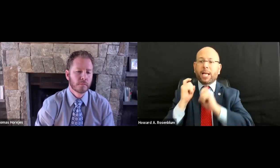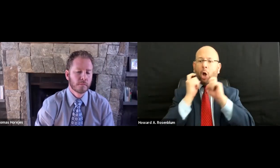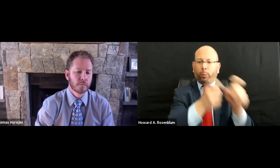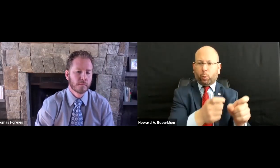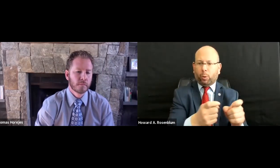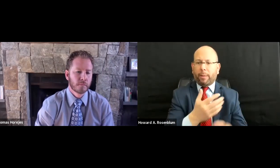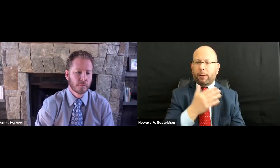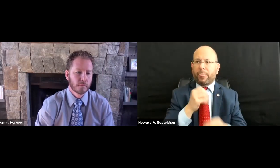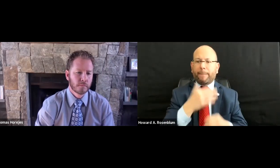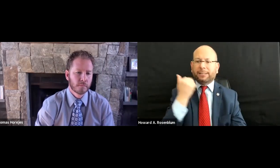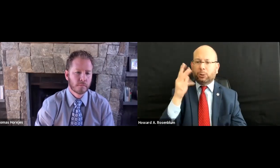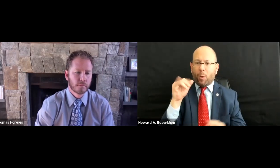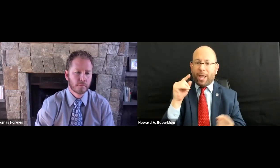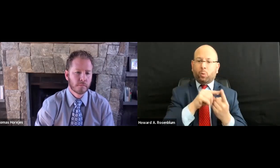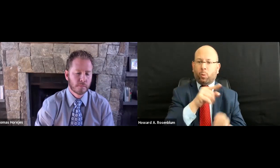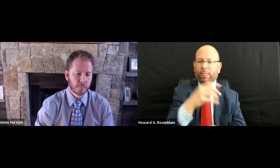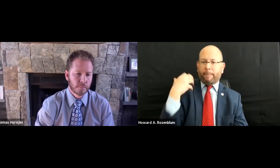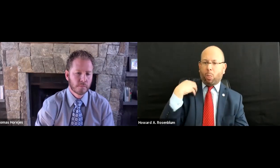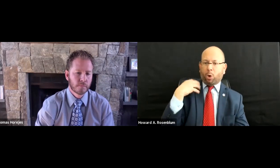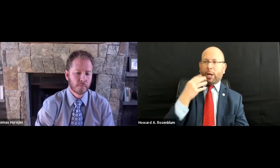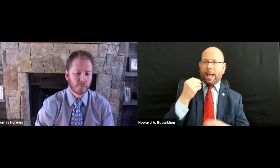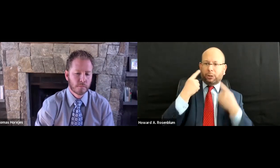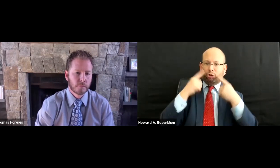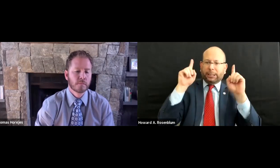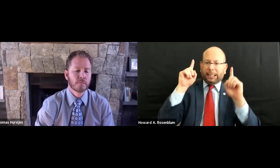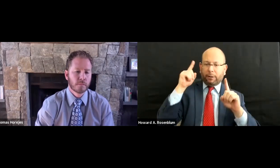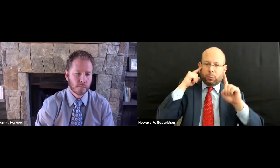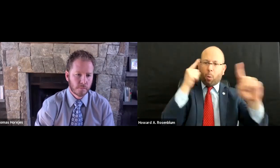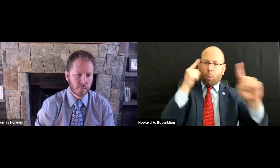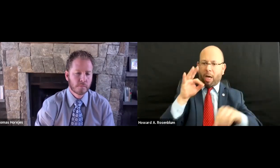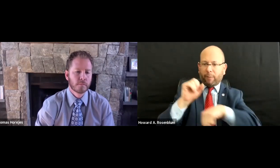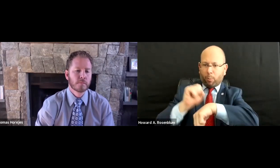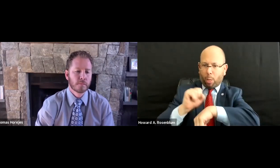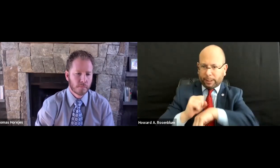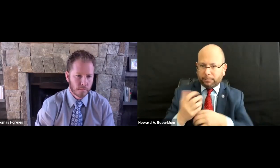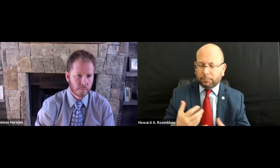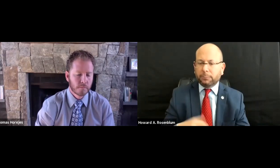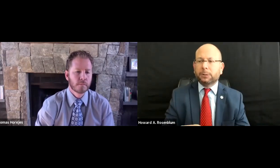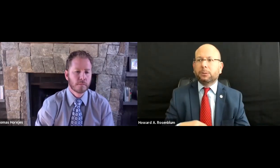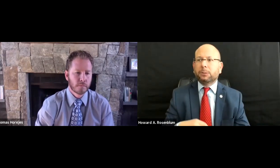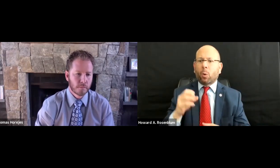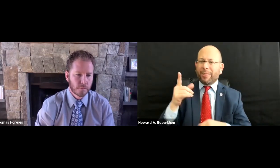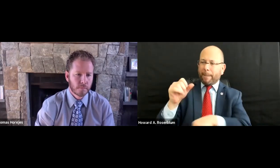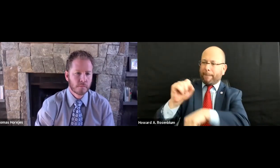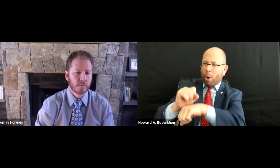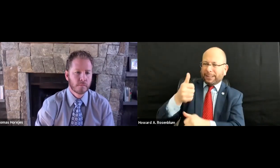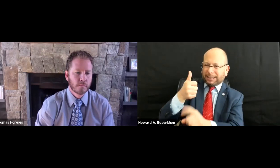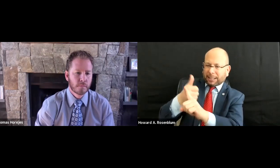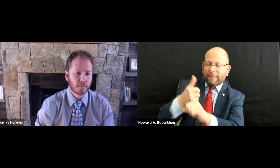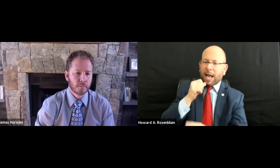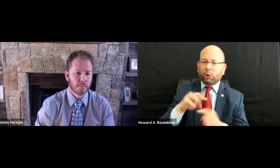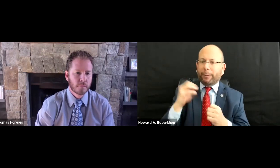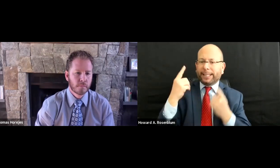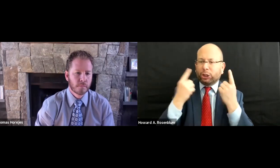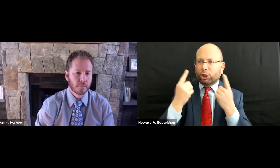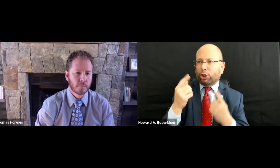is to figure out how that deaf and hard of hearing employee can contribute in the best way to that employment and be successful in their